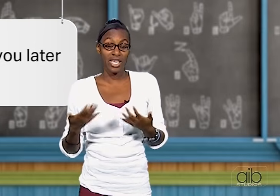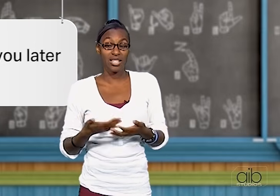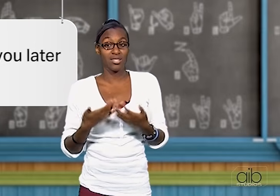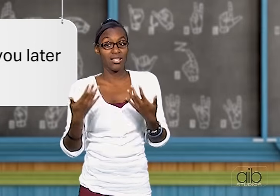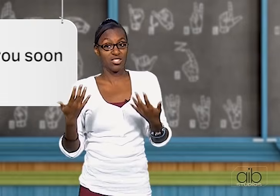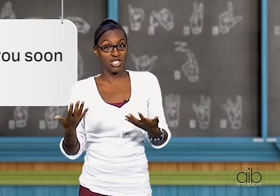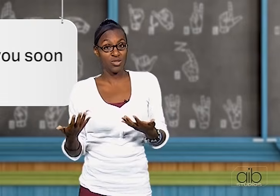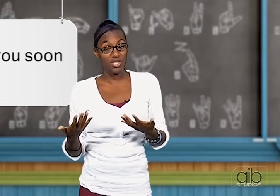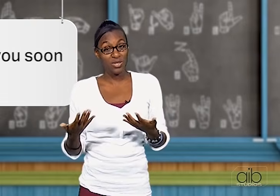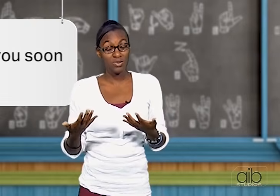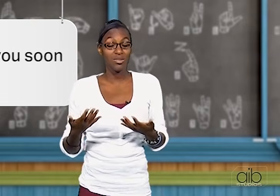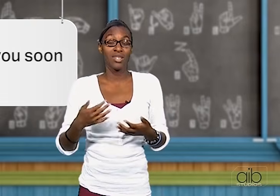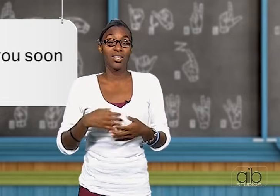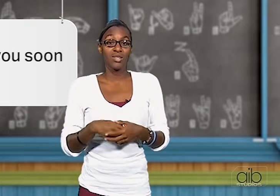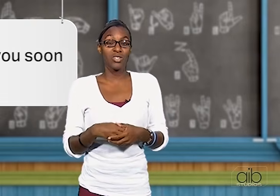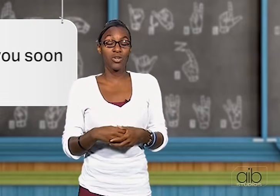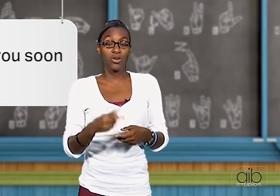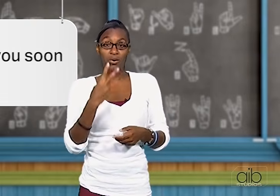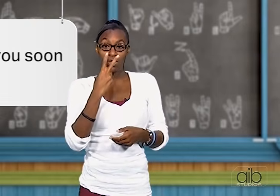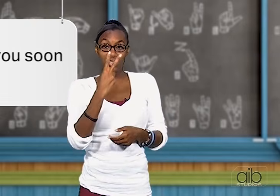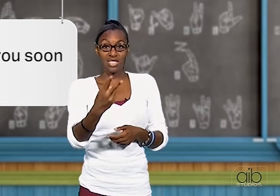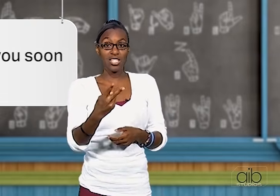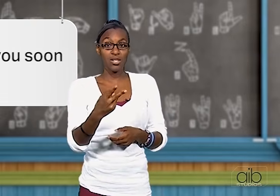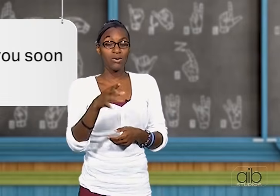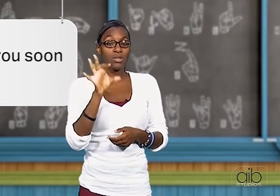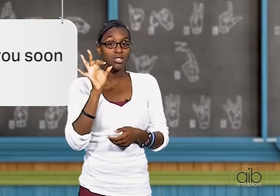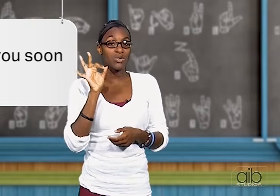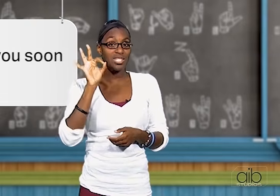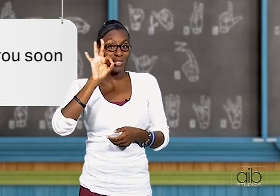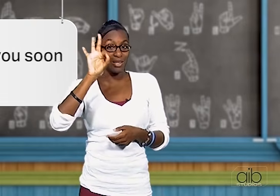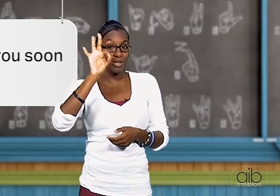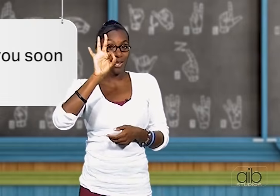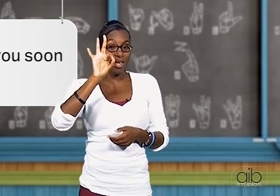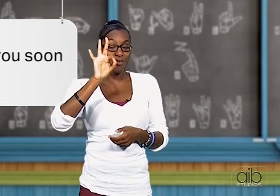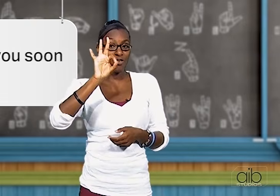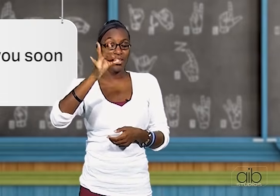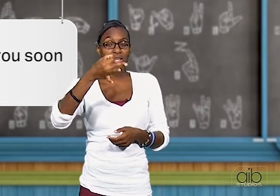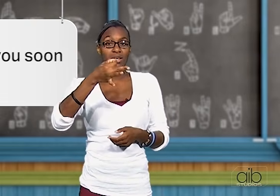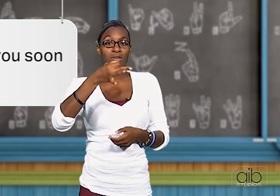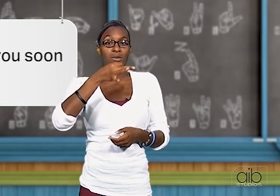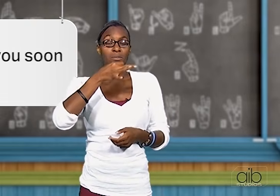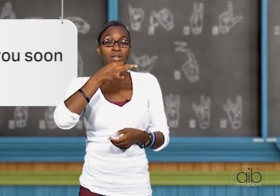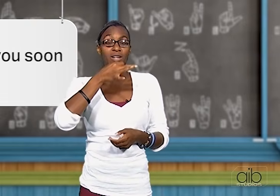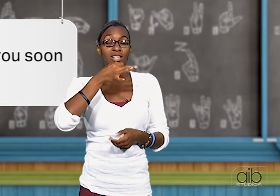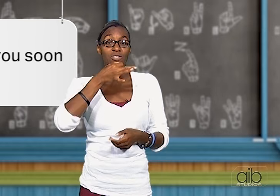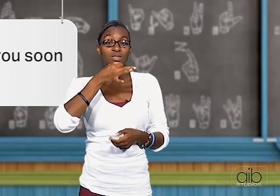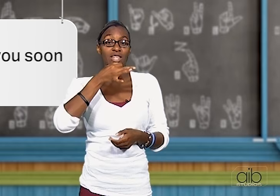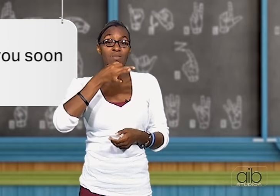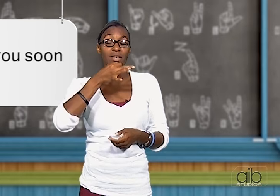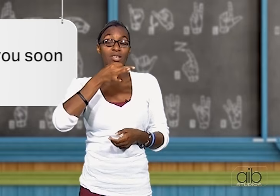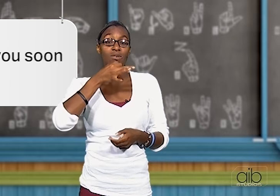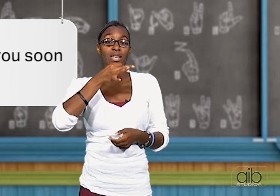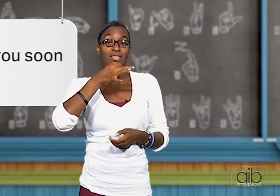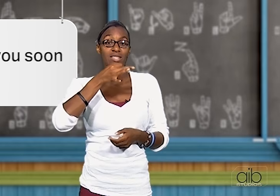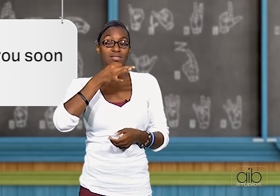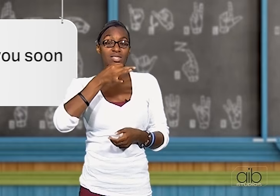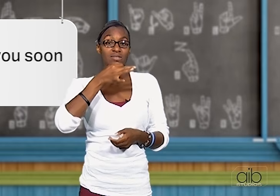saying see you soon. So you go see you. You want to take the letter F, put it underneath your lip and go like this.